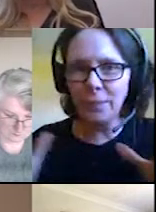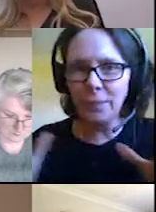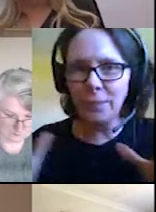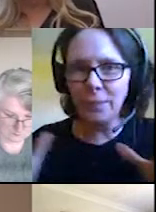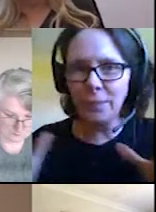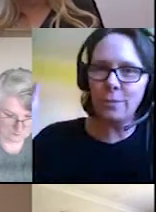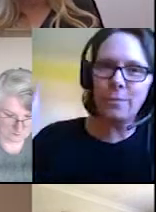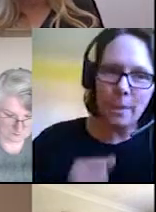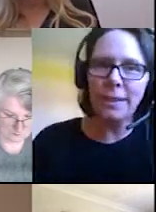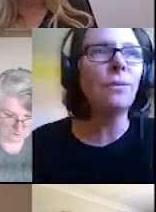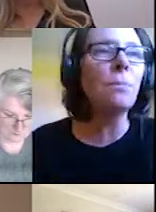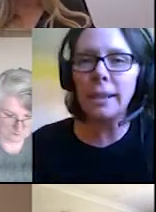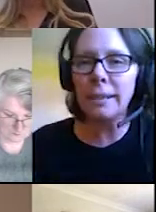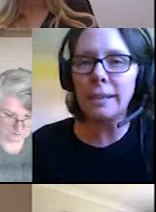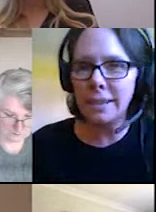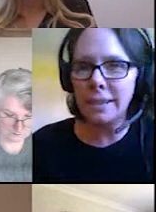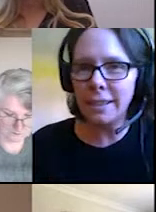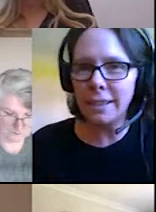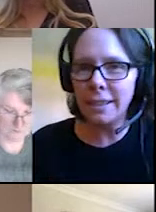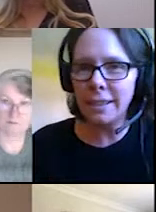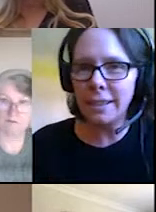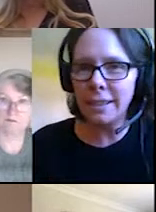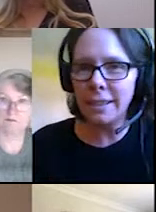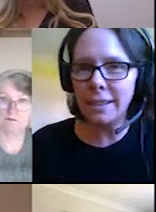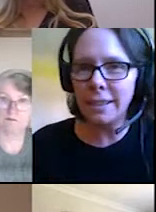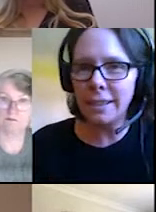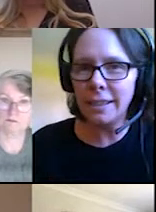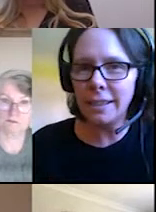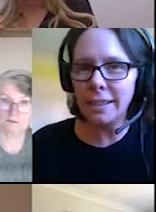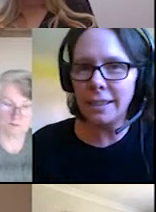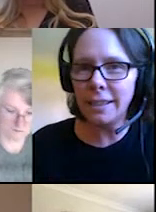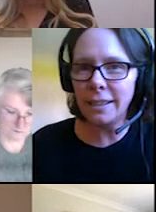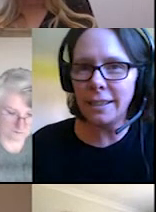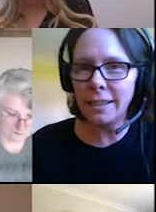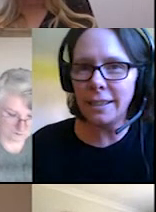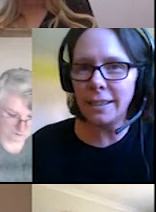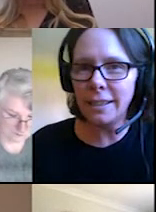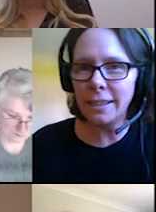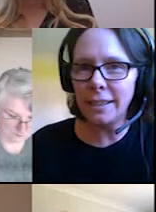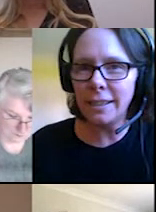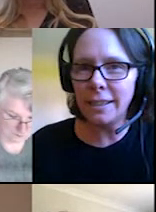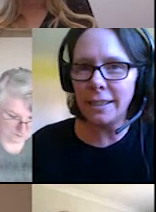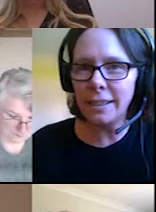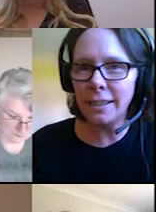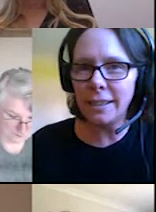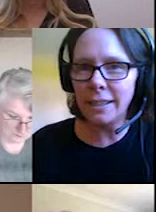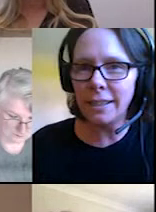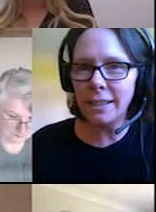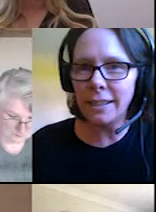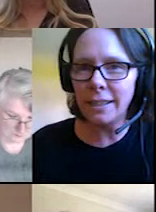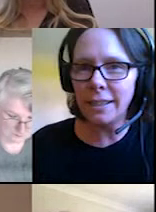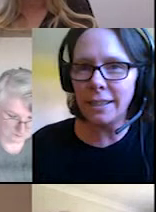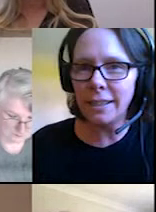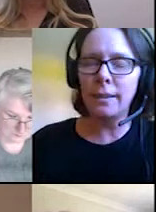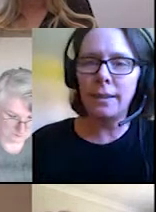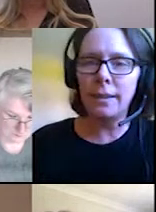activities, remembering, keeping in mind the very large vocabulary of gesture that we can